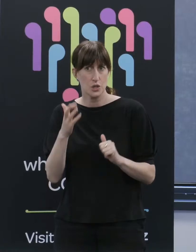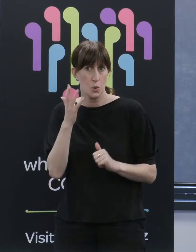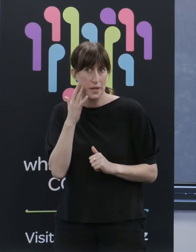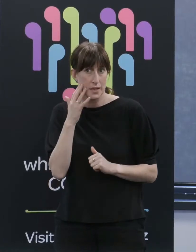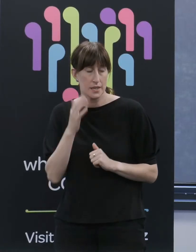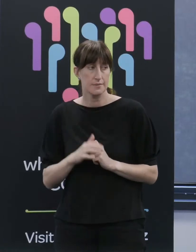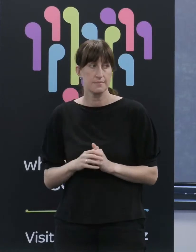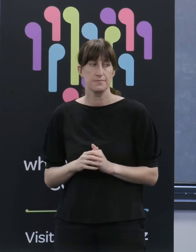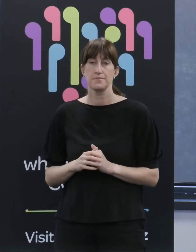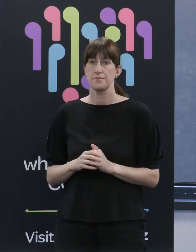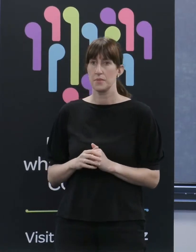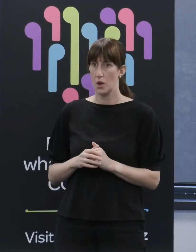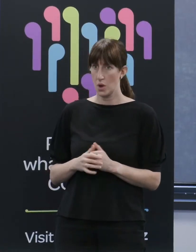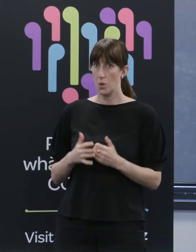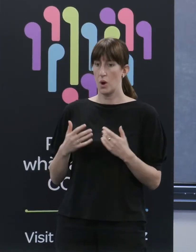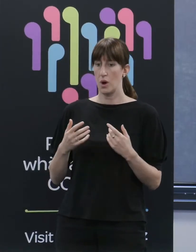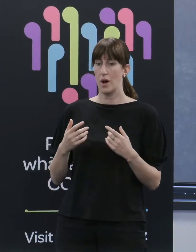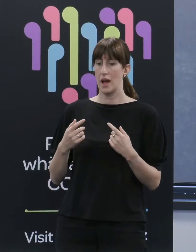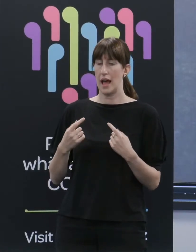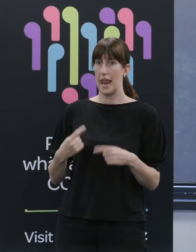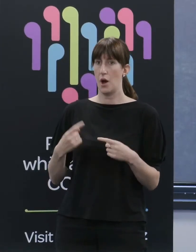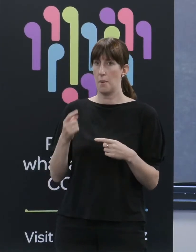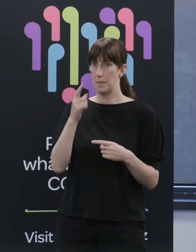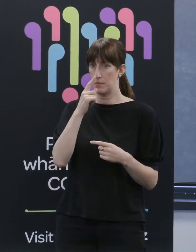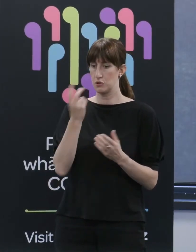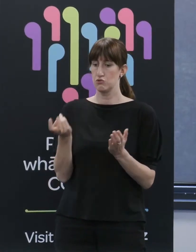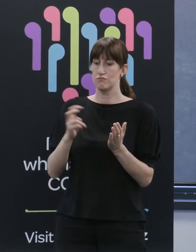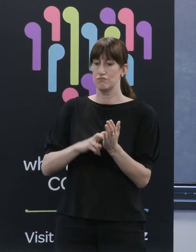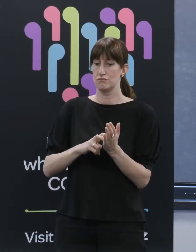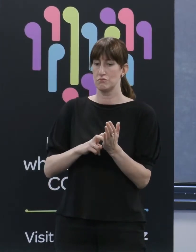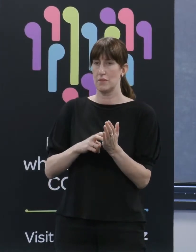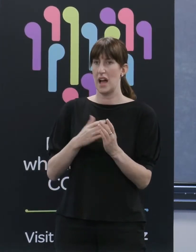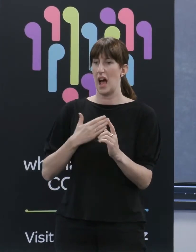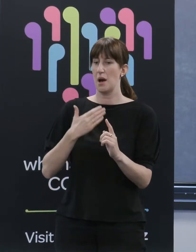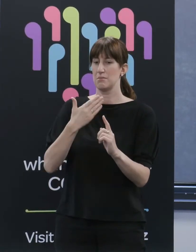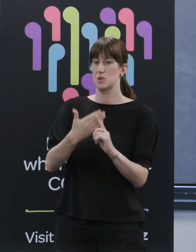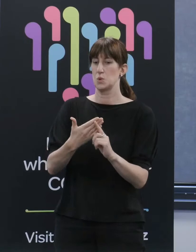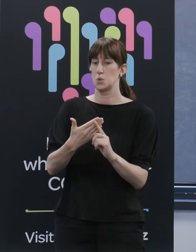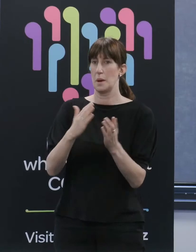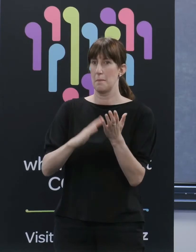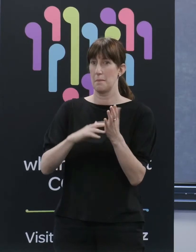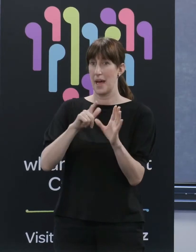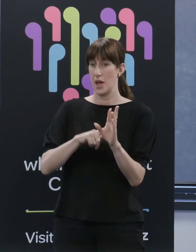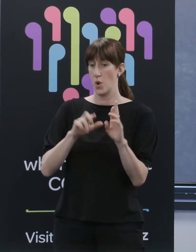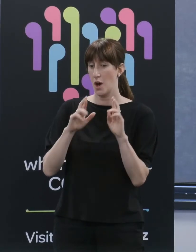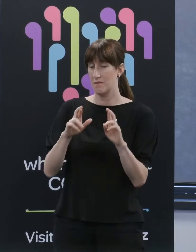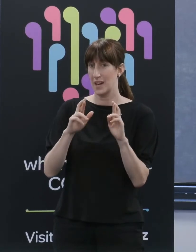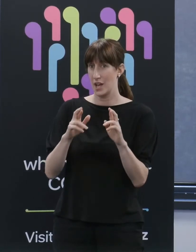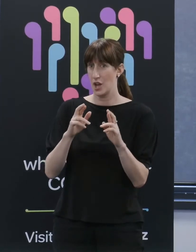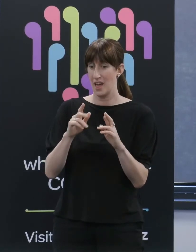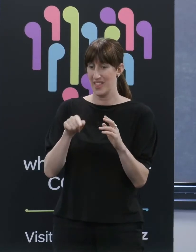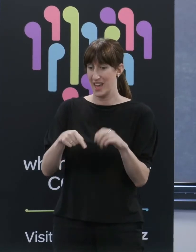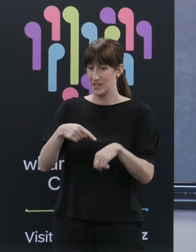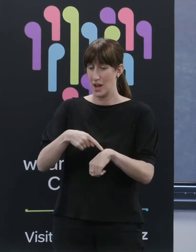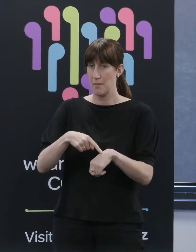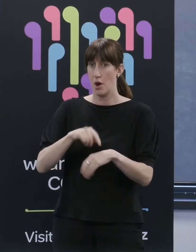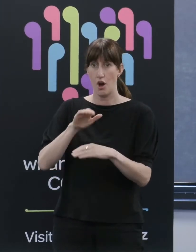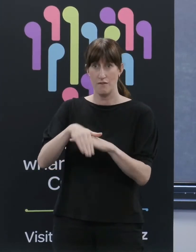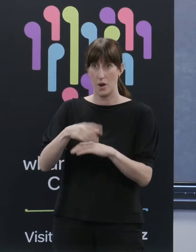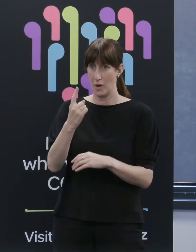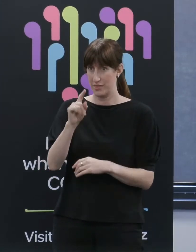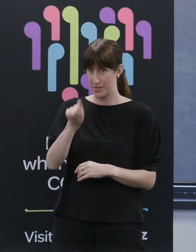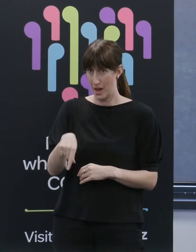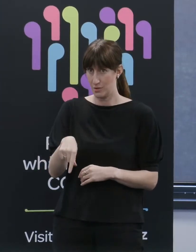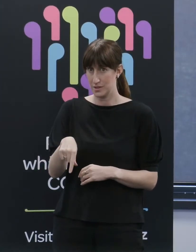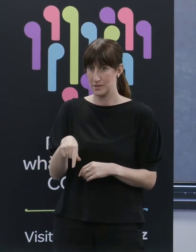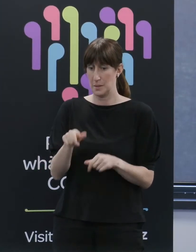be enrolling people through till the end of May. At that point, we hope we'll have a good cohort of over 1,000 people. At that point, we'll